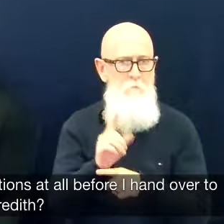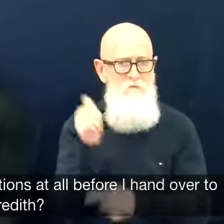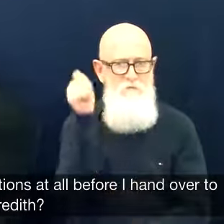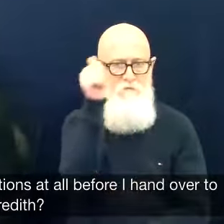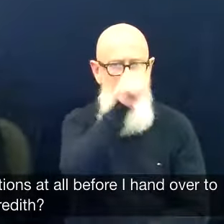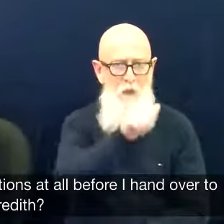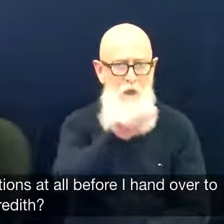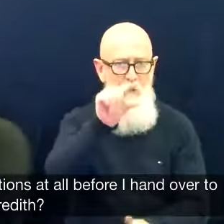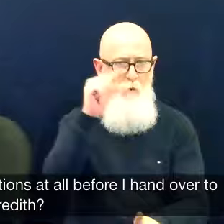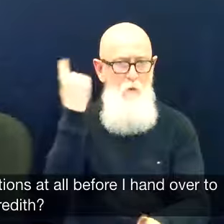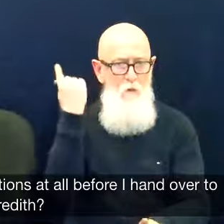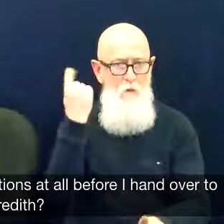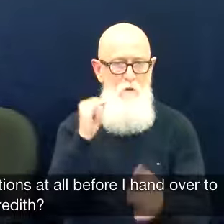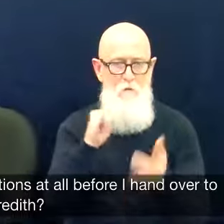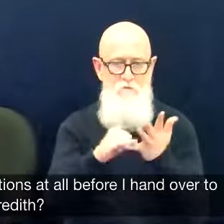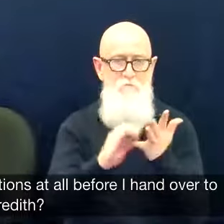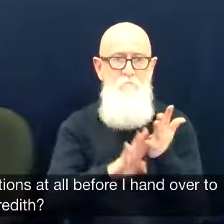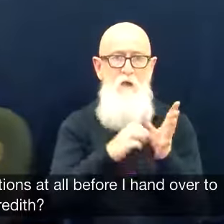Meredith?